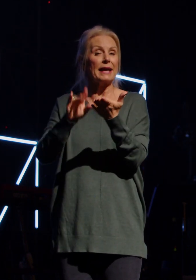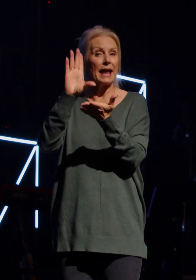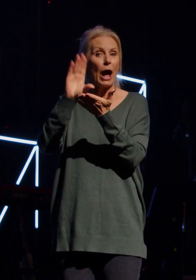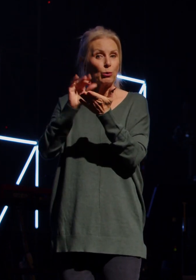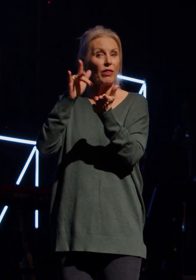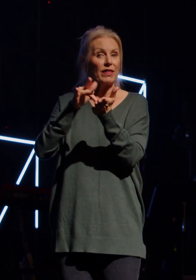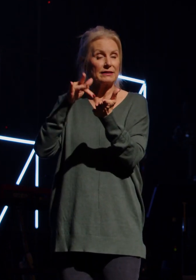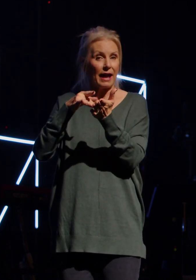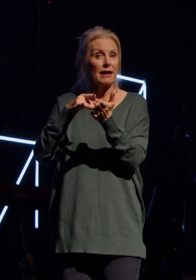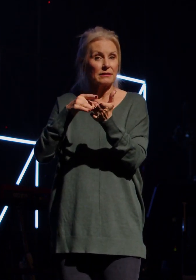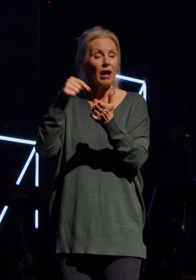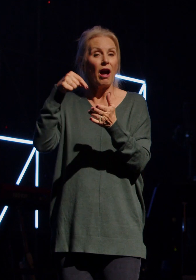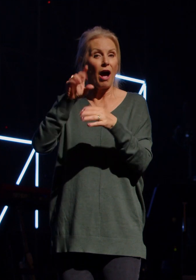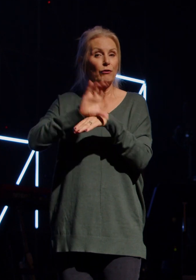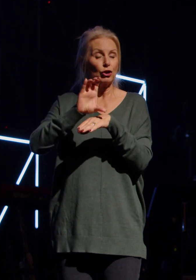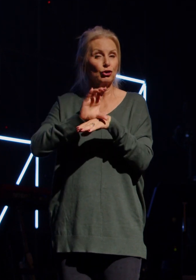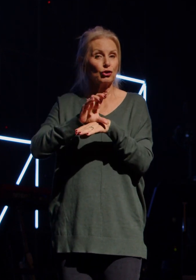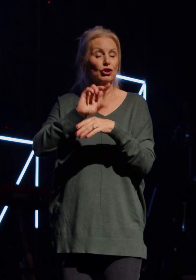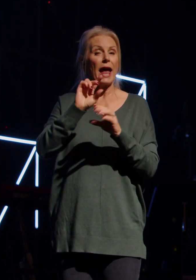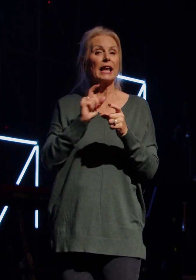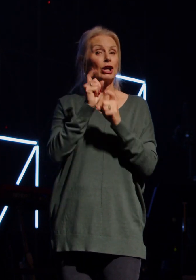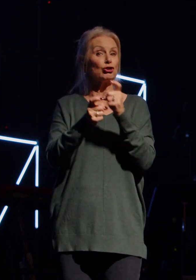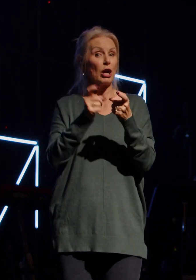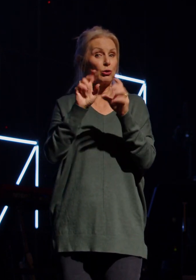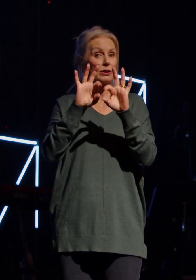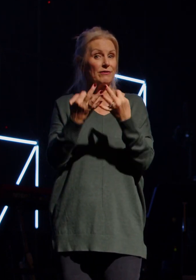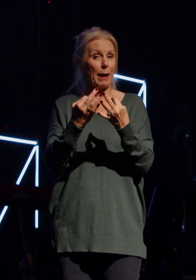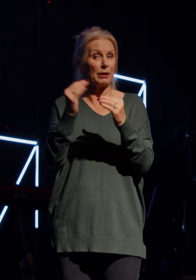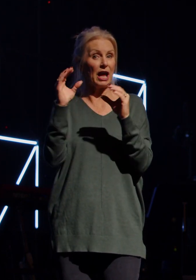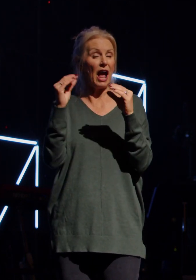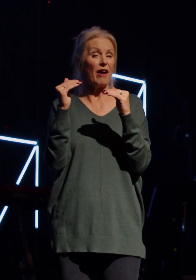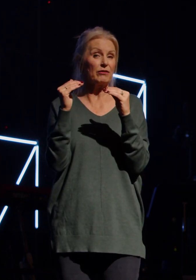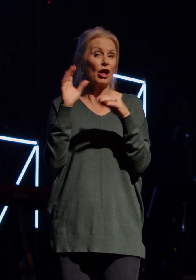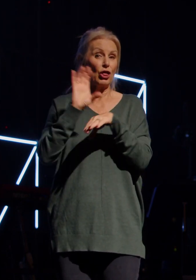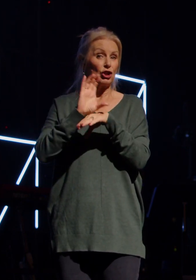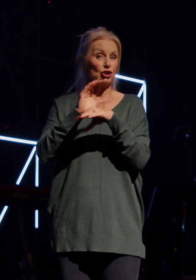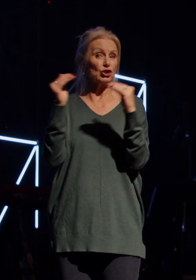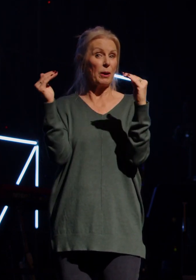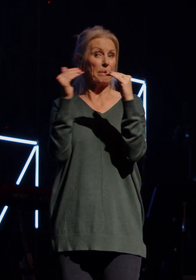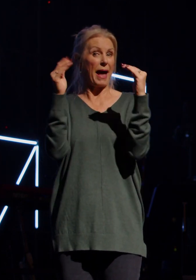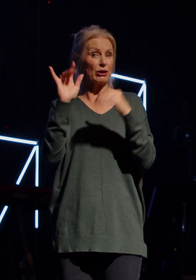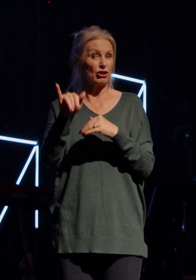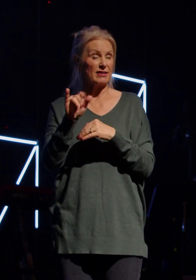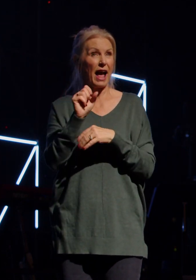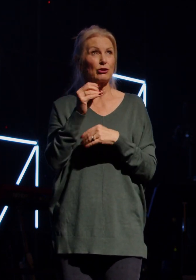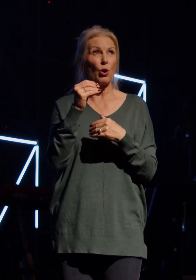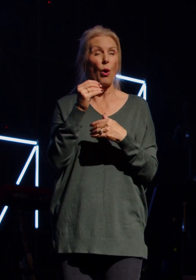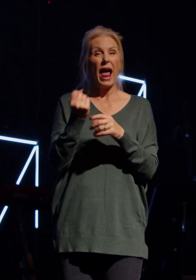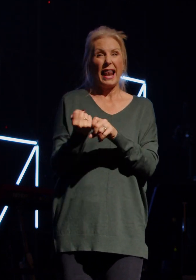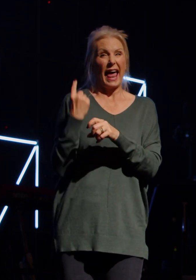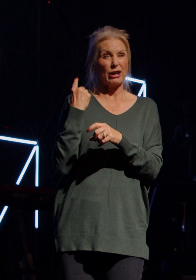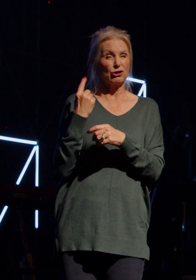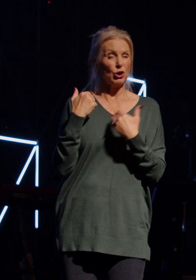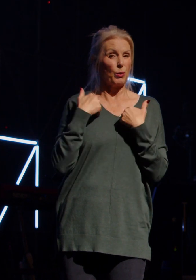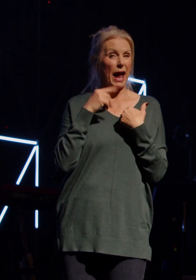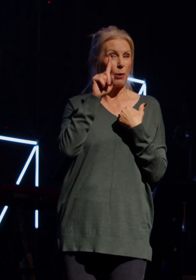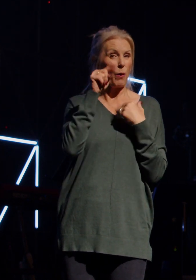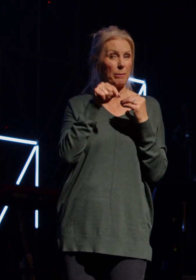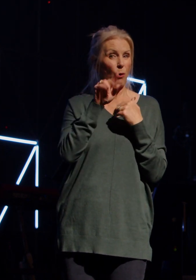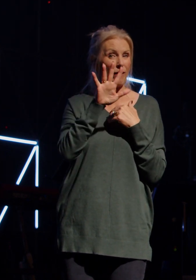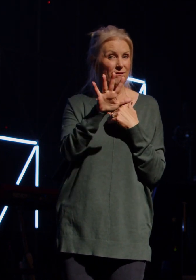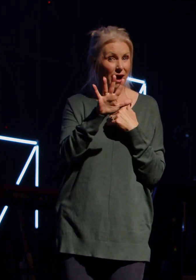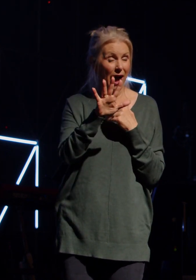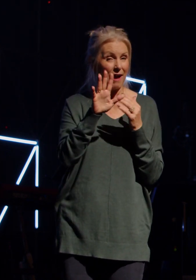the church will match that amount. Last year, pledges were like at 1.2, and almost 1.5 came in.